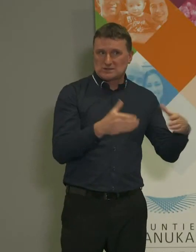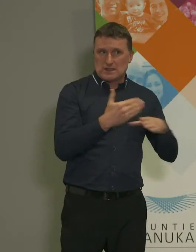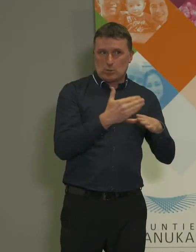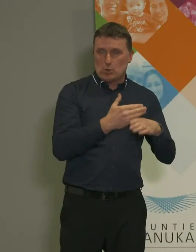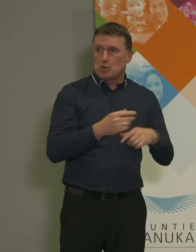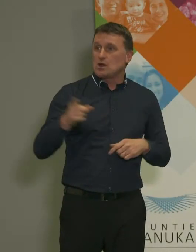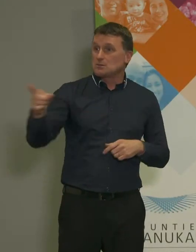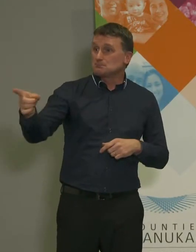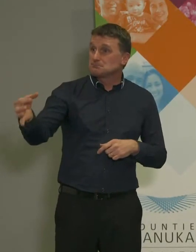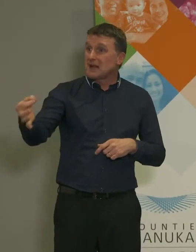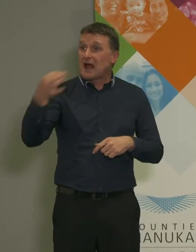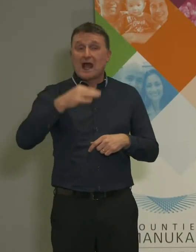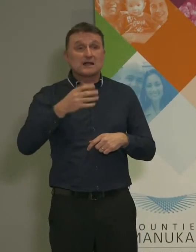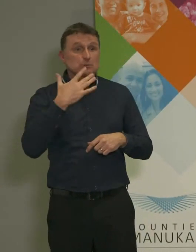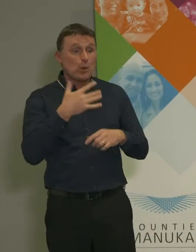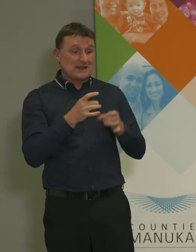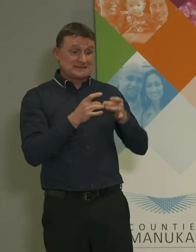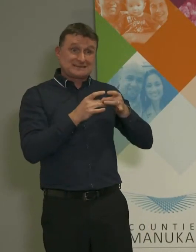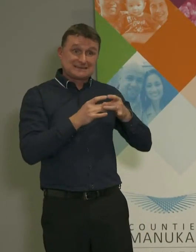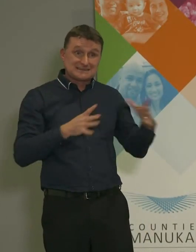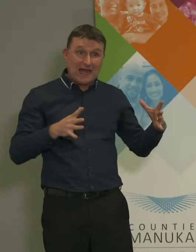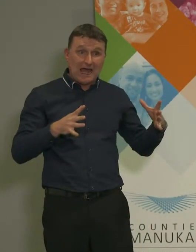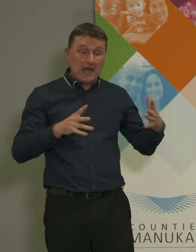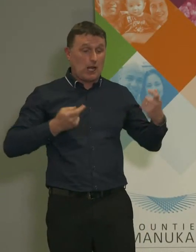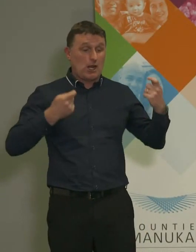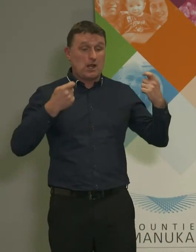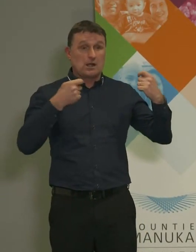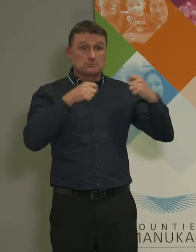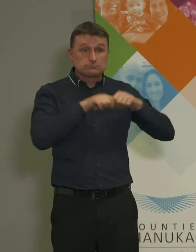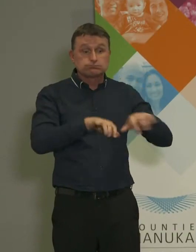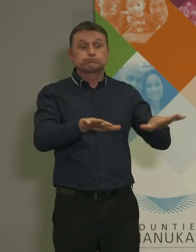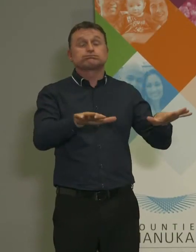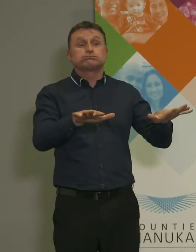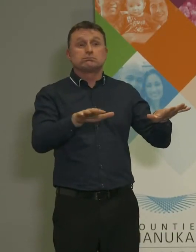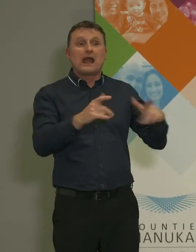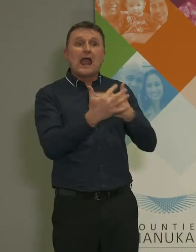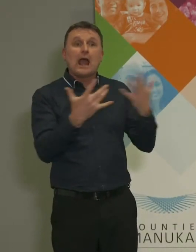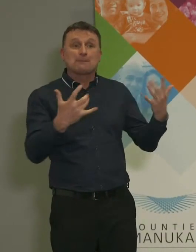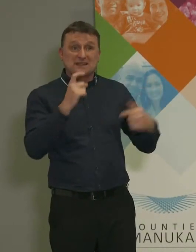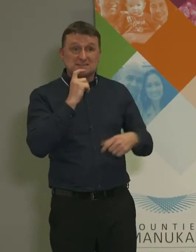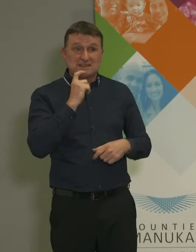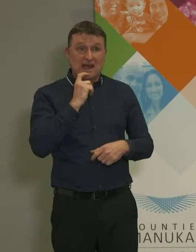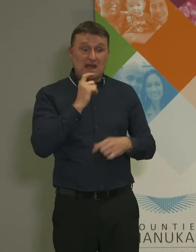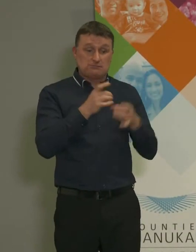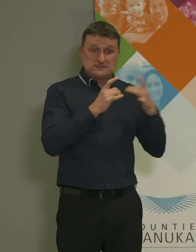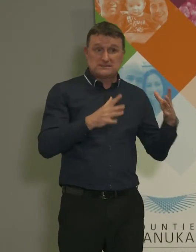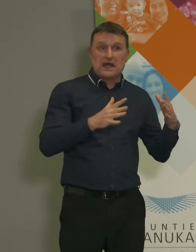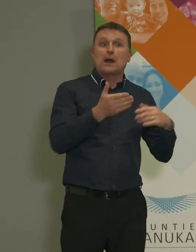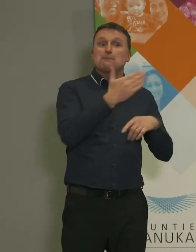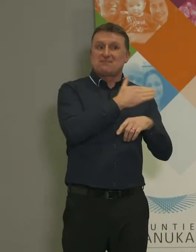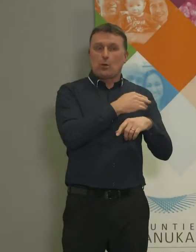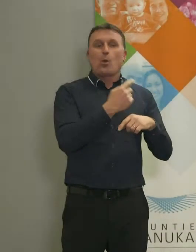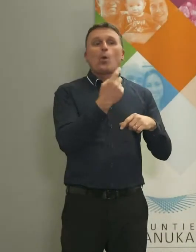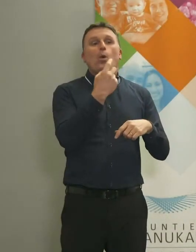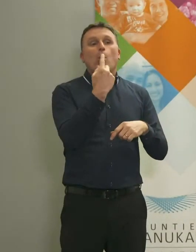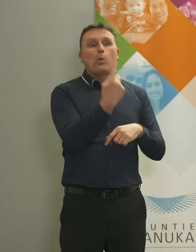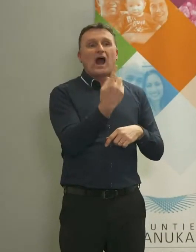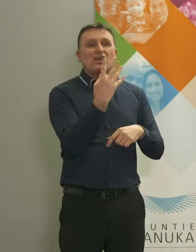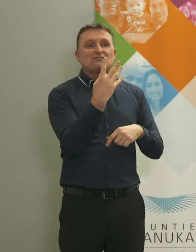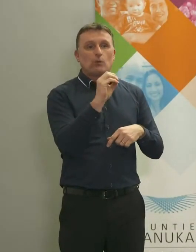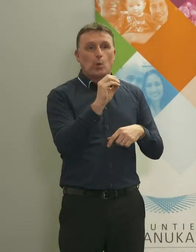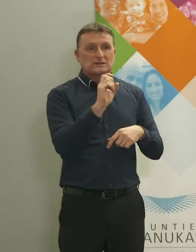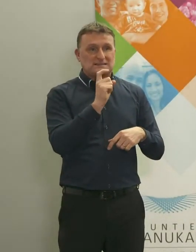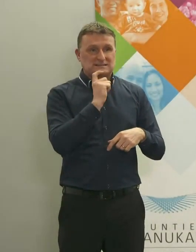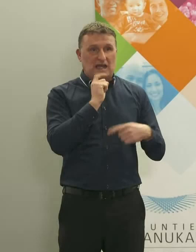the start of the pandemic? Sorry, say again? What were your FTEs at the start of the pandemic? Around 140. Yeah. So I